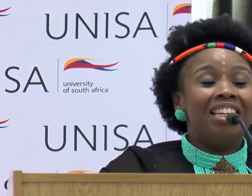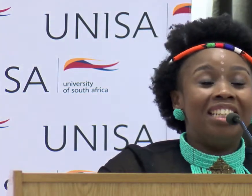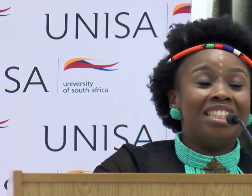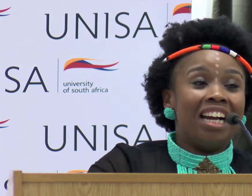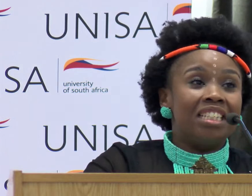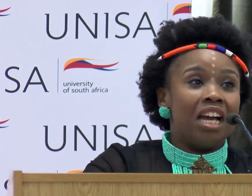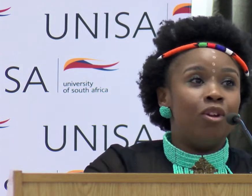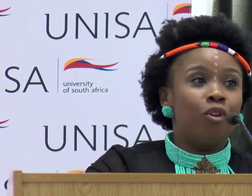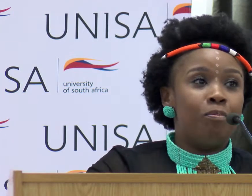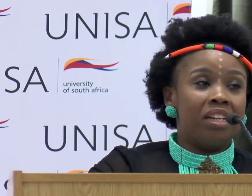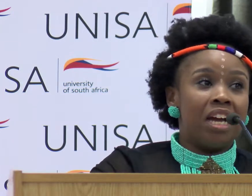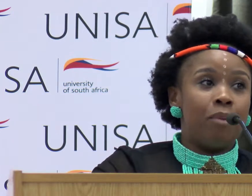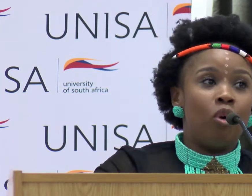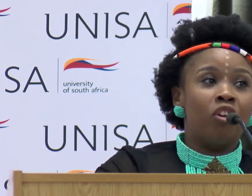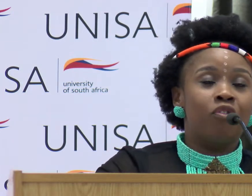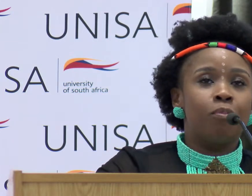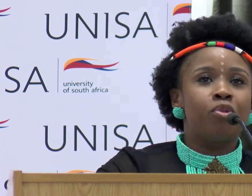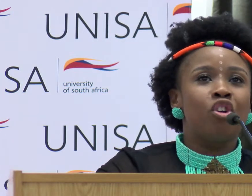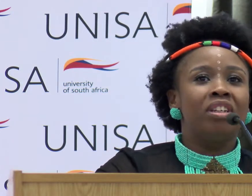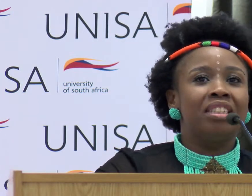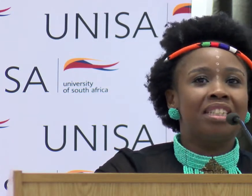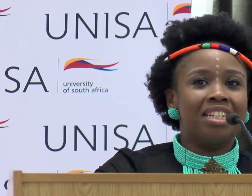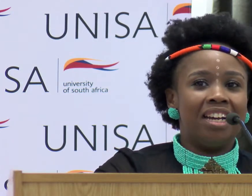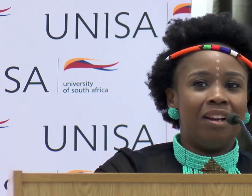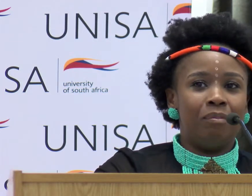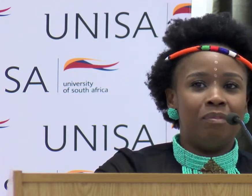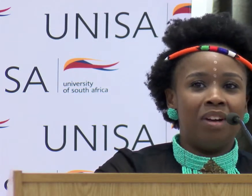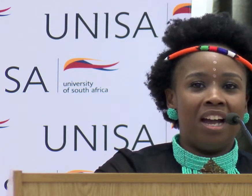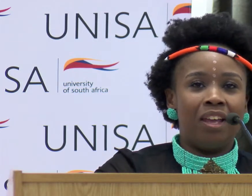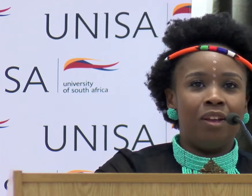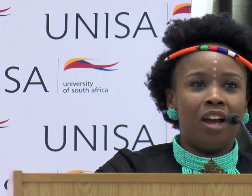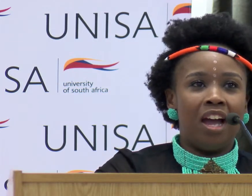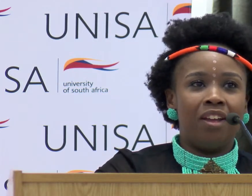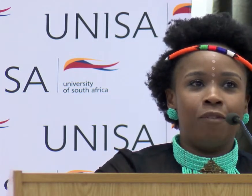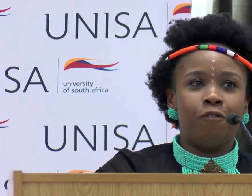As young as I look, but I'm one of the purest.